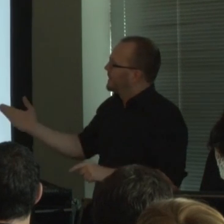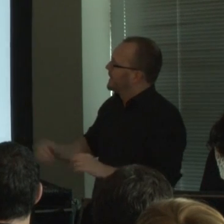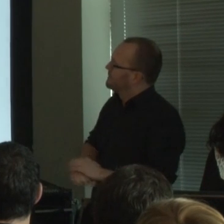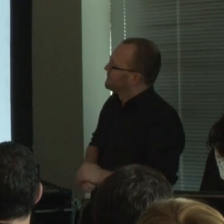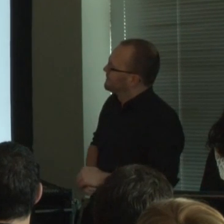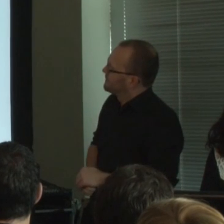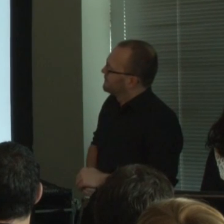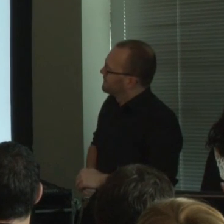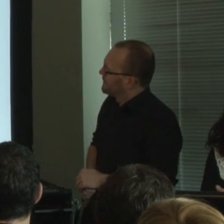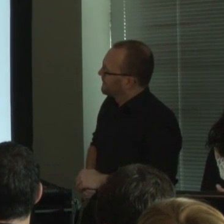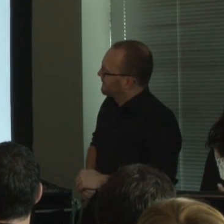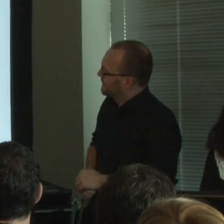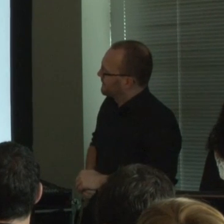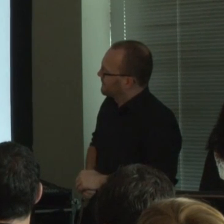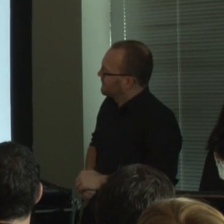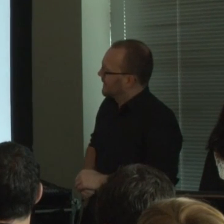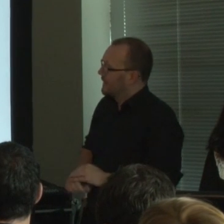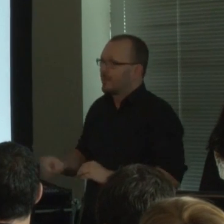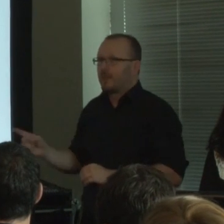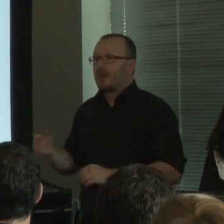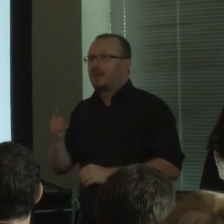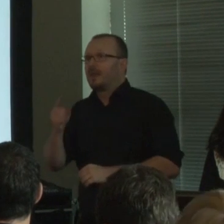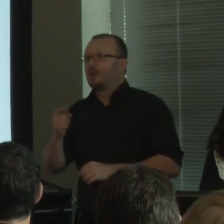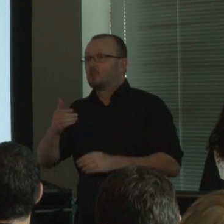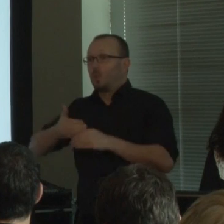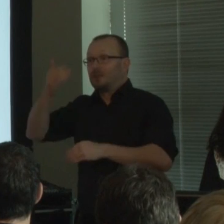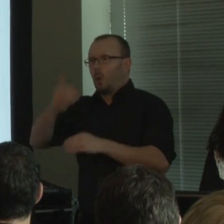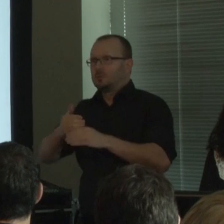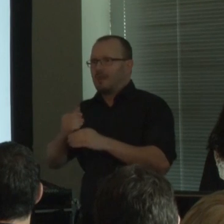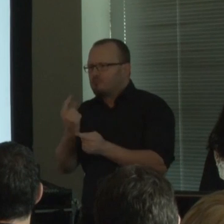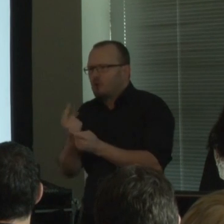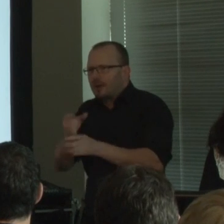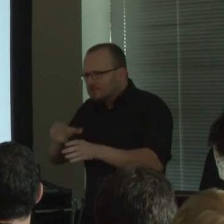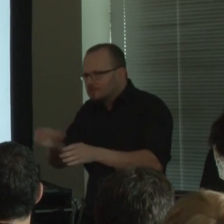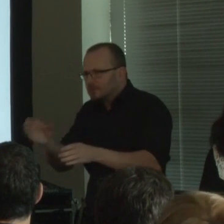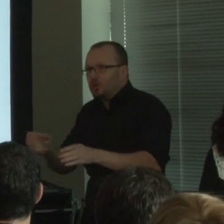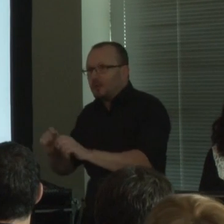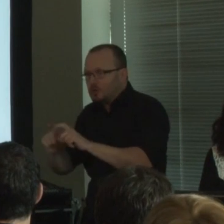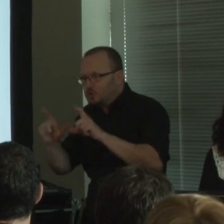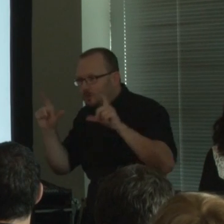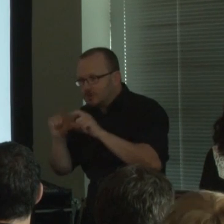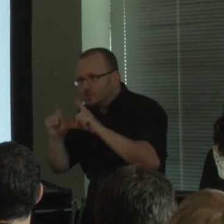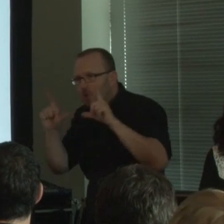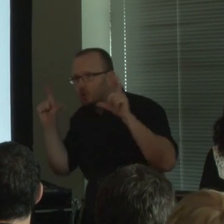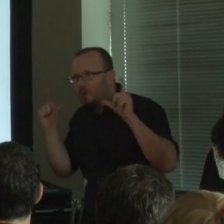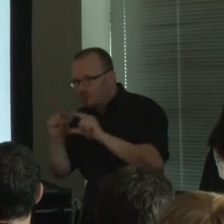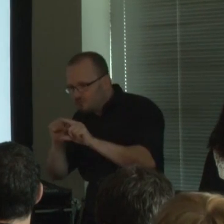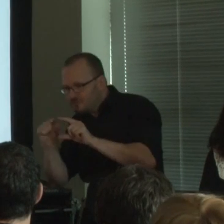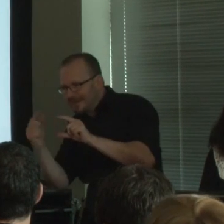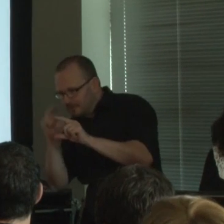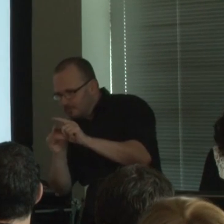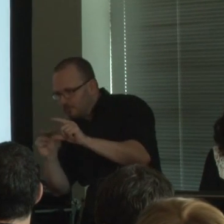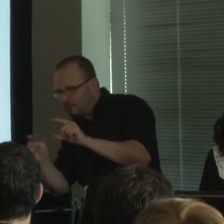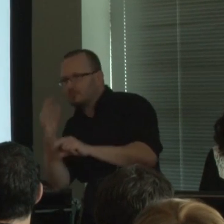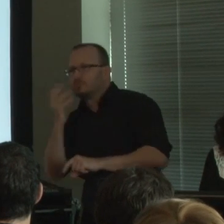You can read the labels on the products in the shop windows. They're very, very detailed. There's an awful lot of information in each photograph and you can zoom